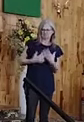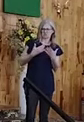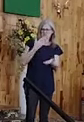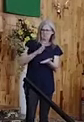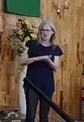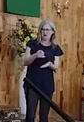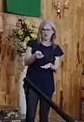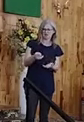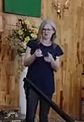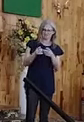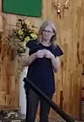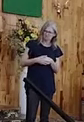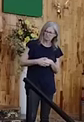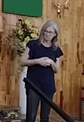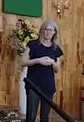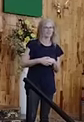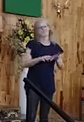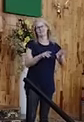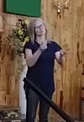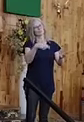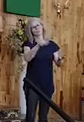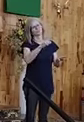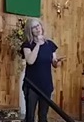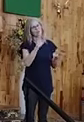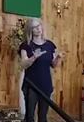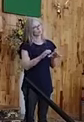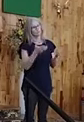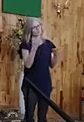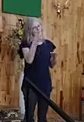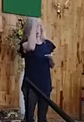then you're not doing what God wants.